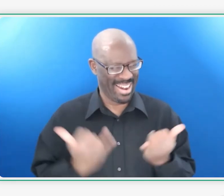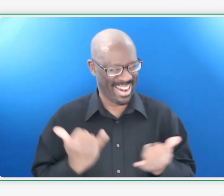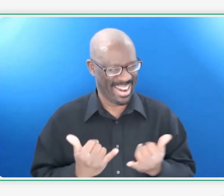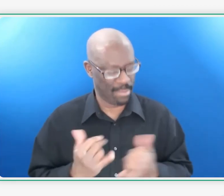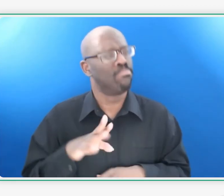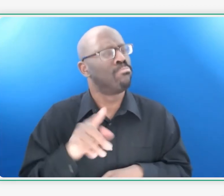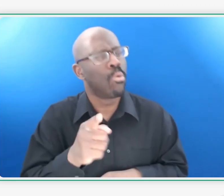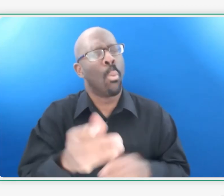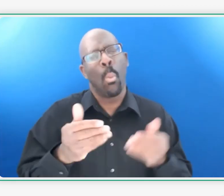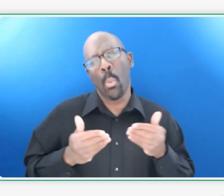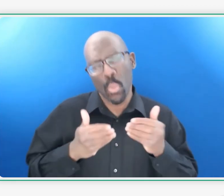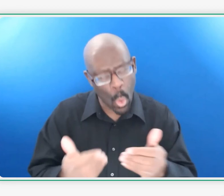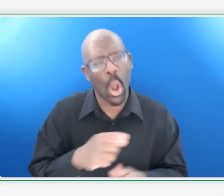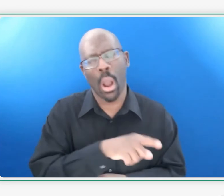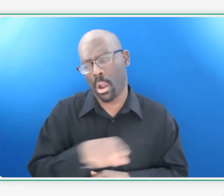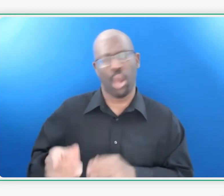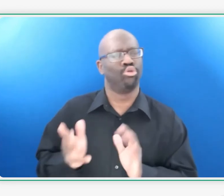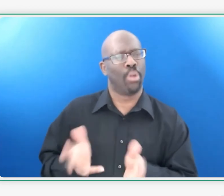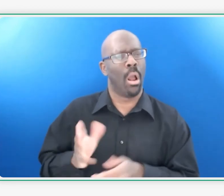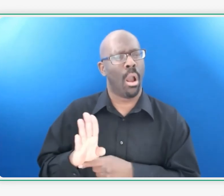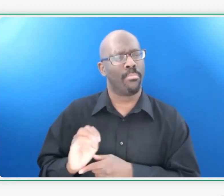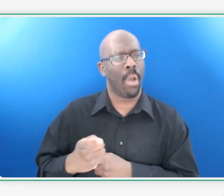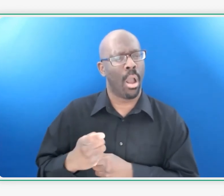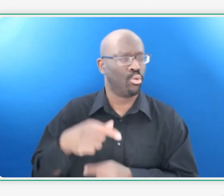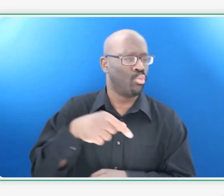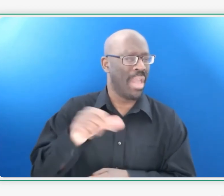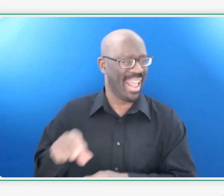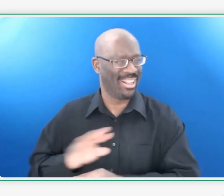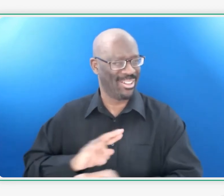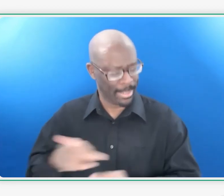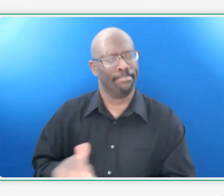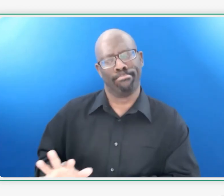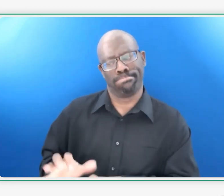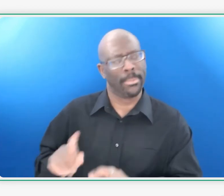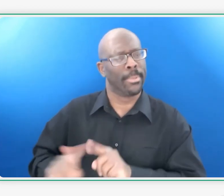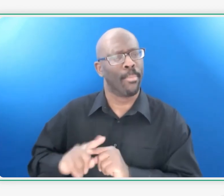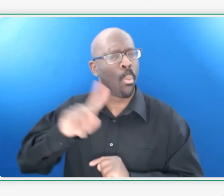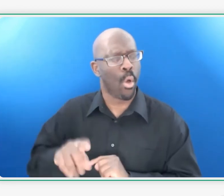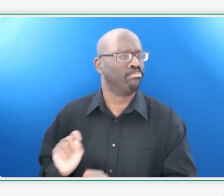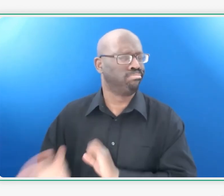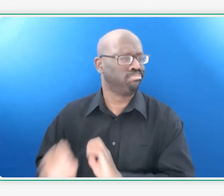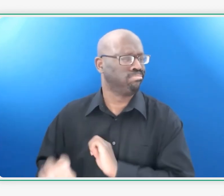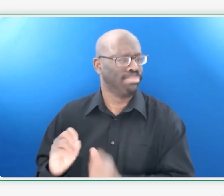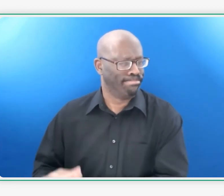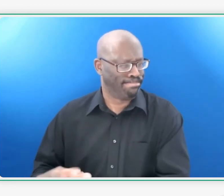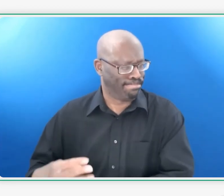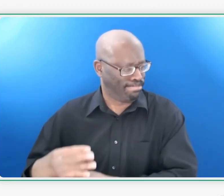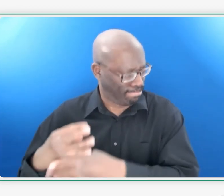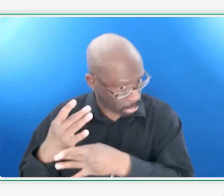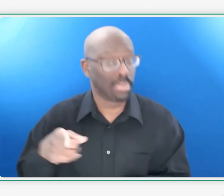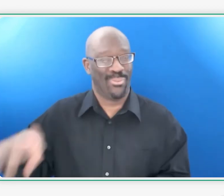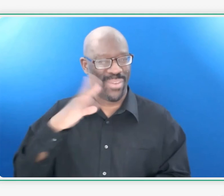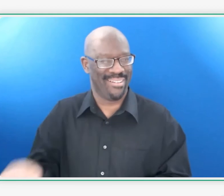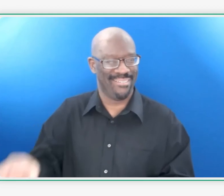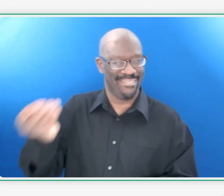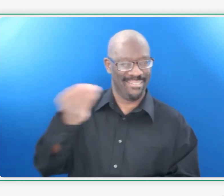But unfortunately, I'm not able to answer your questions right now. So please go ahead and put your questions in the chat box or in the